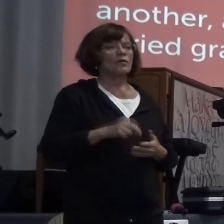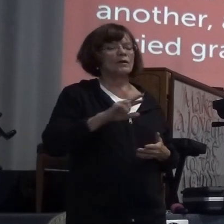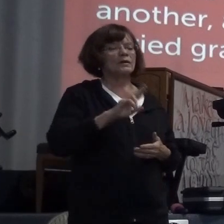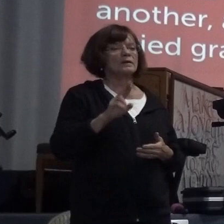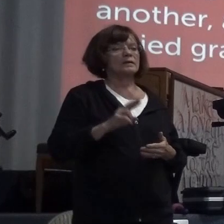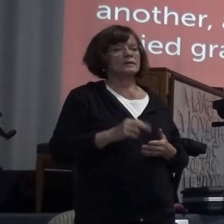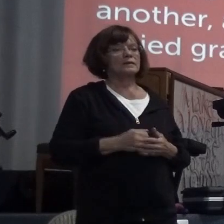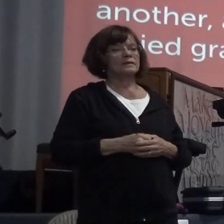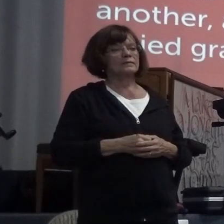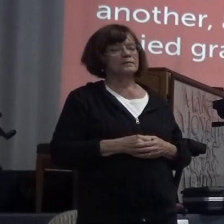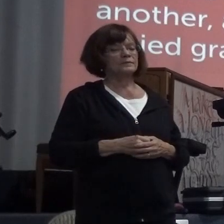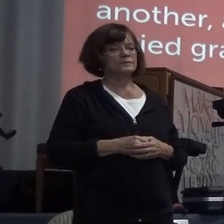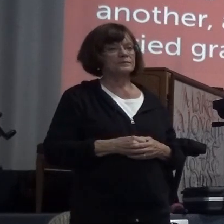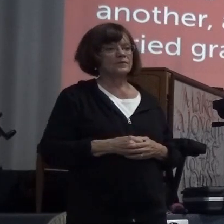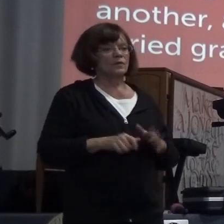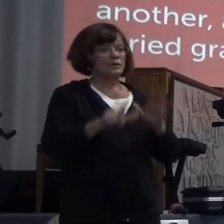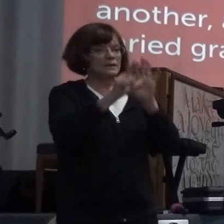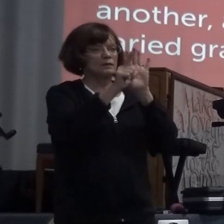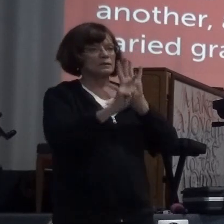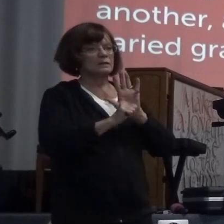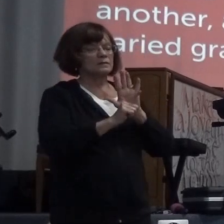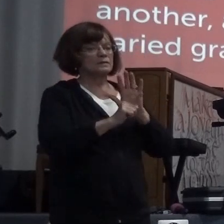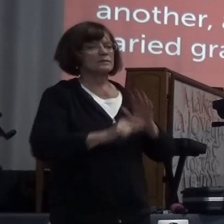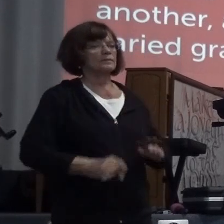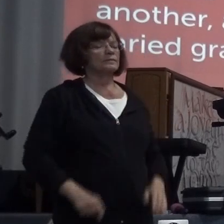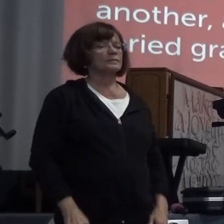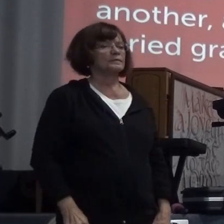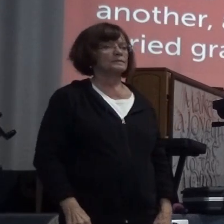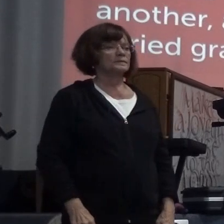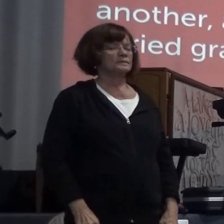the Galatians, it was legalism that they fell into.